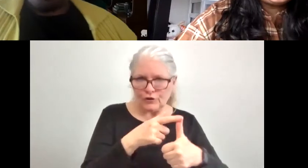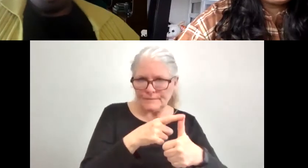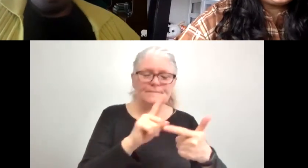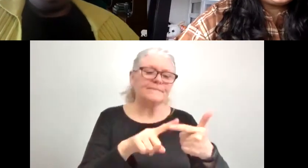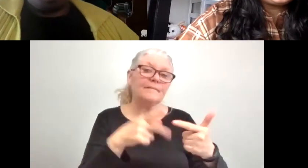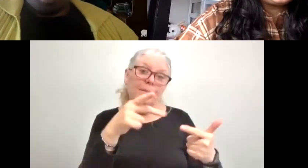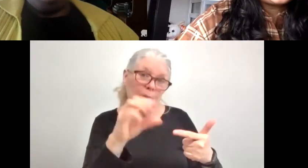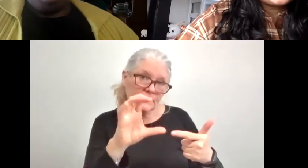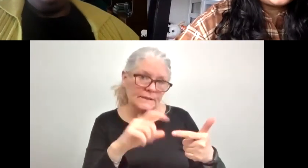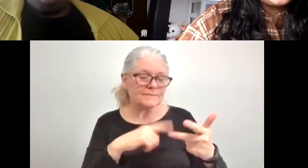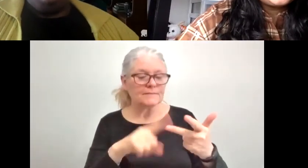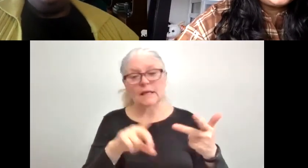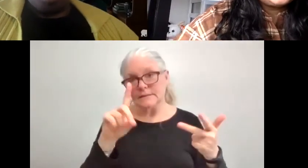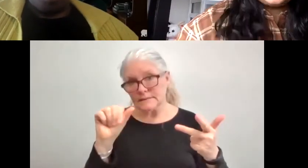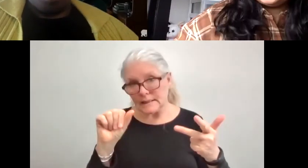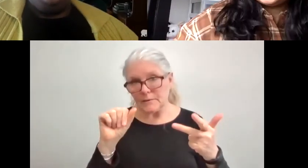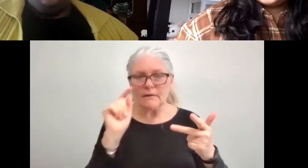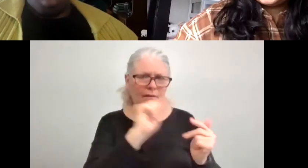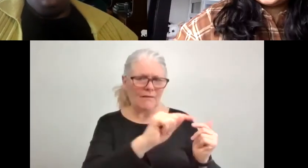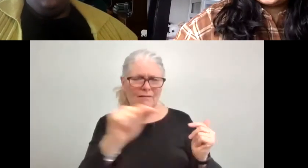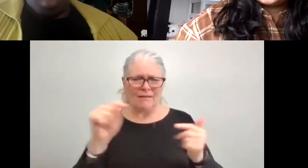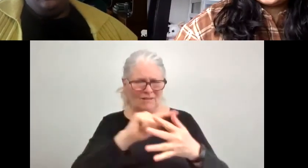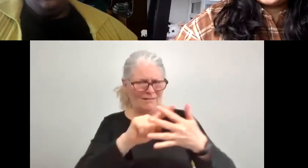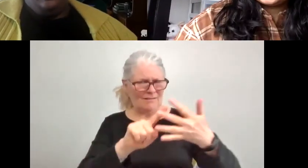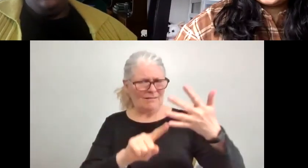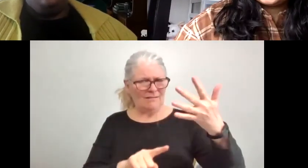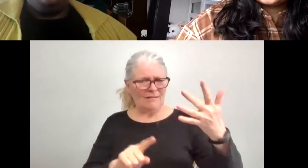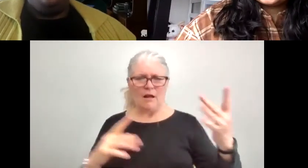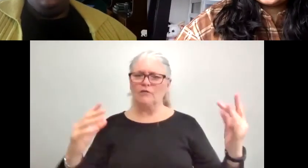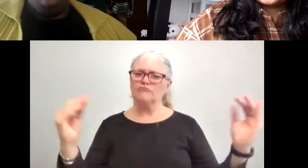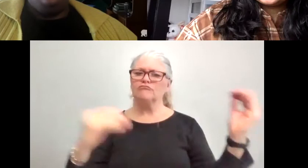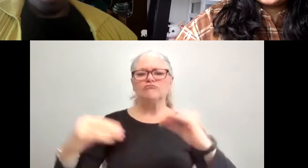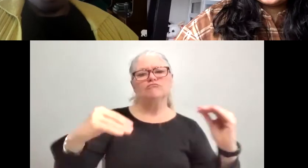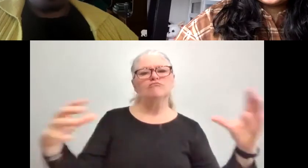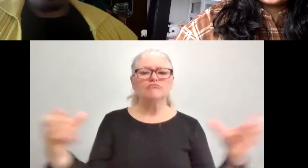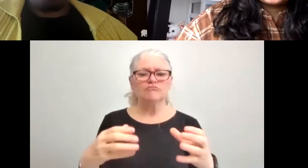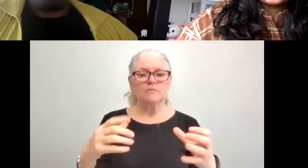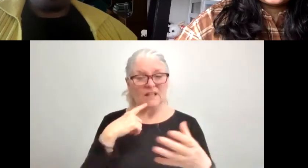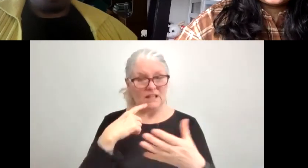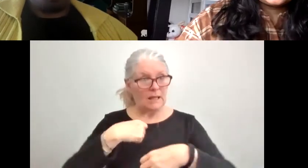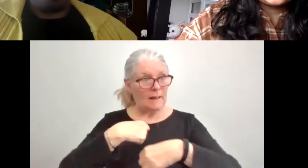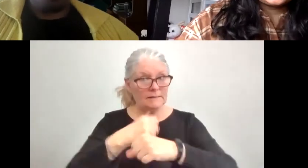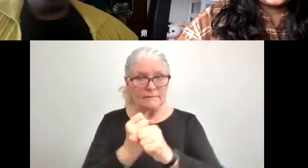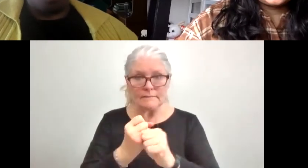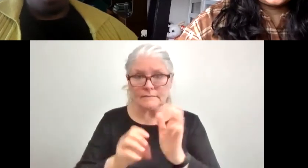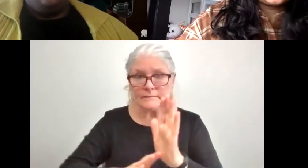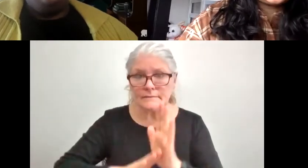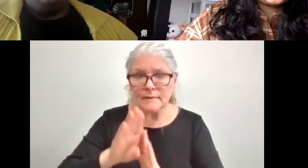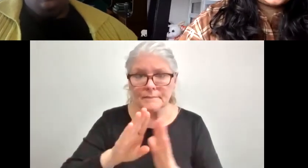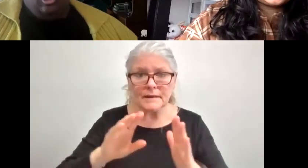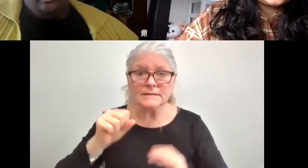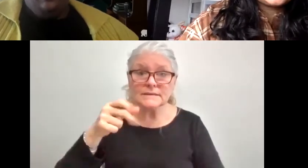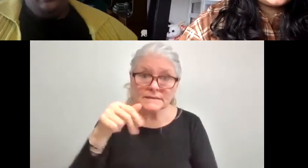And that doesn't really sound to me like people who are really intentional about building space and building community. It feels like people were like, oh, these are all the